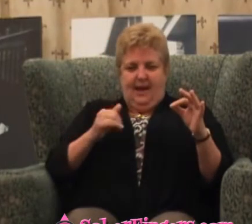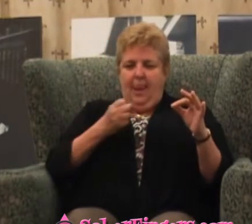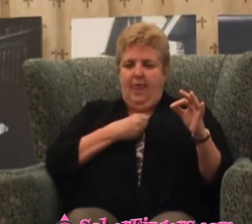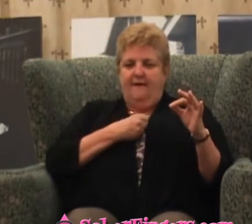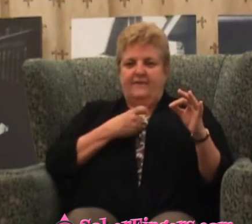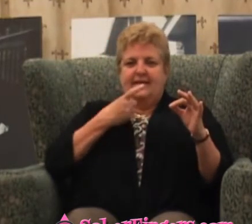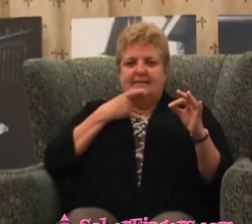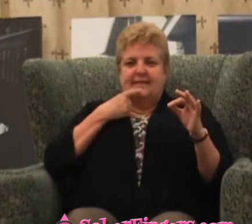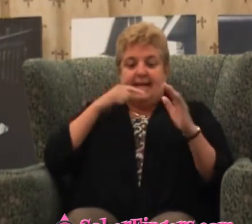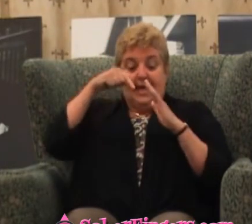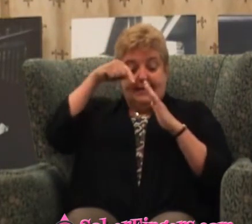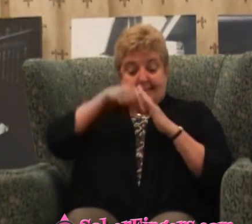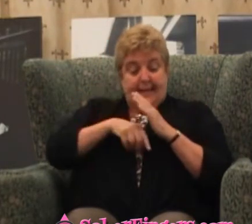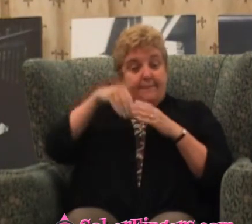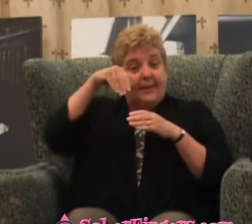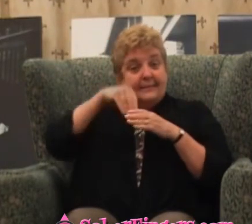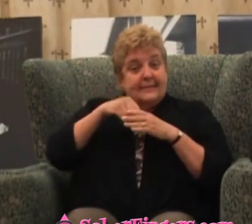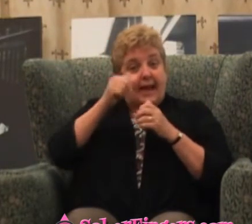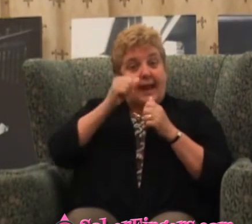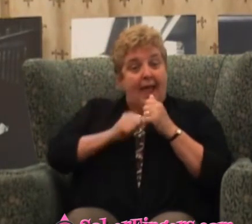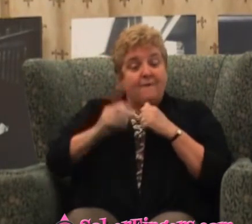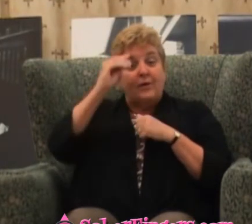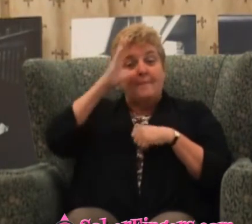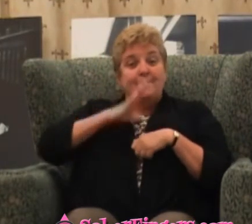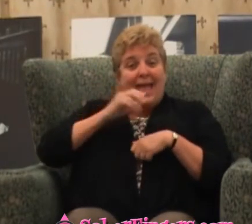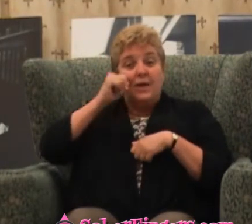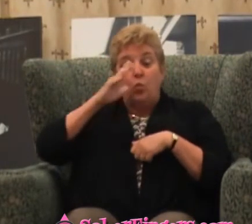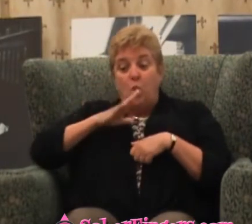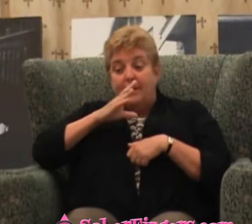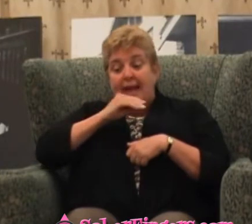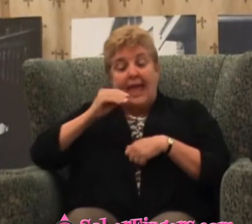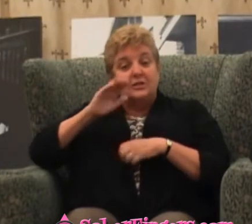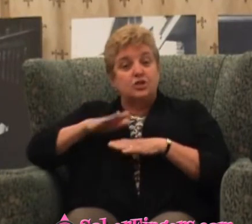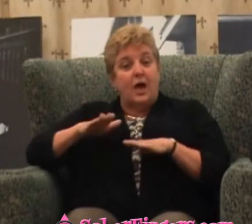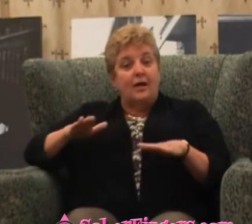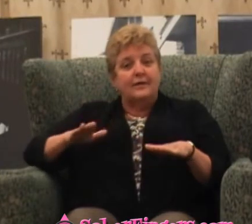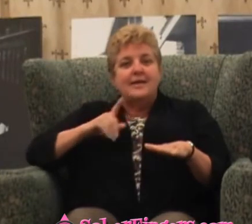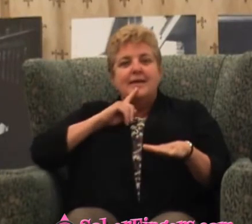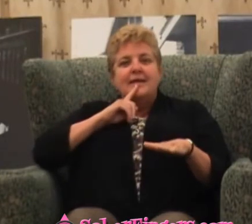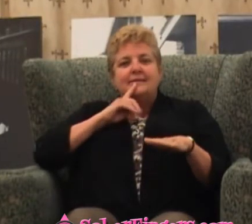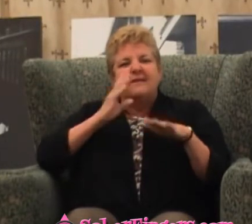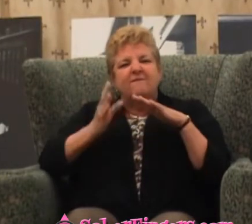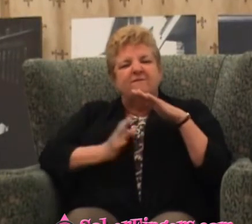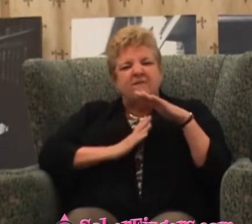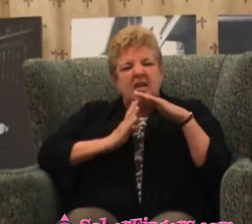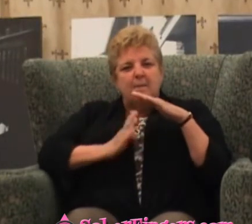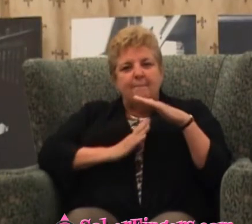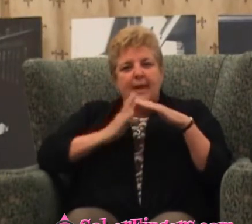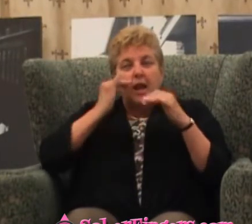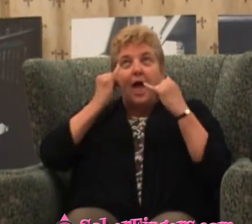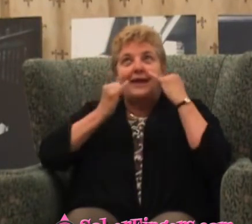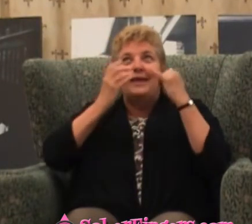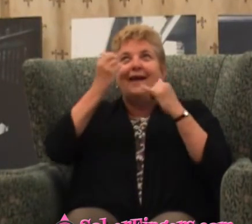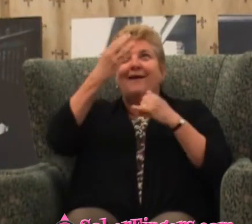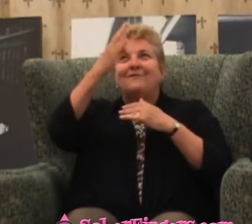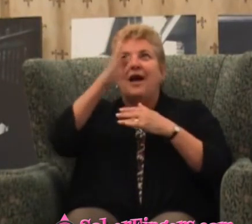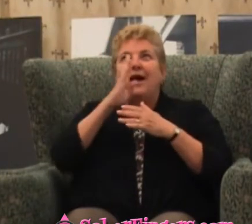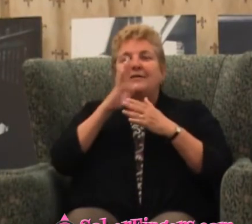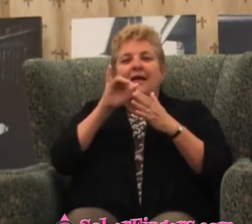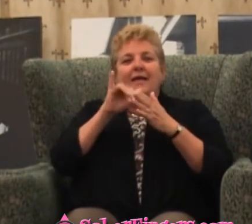deep inside every man, woman, and child is the fundamental idea of God. That he has sometimes been